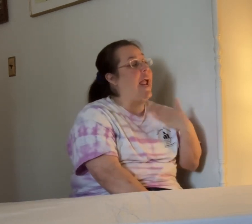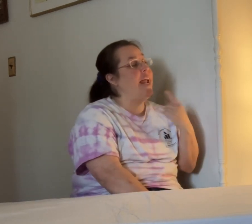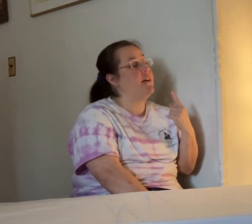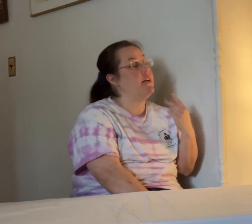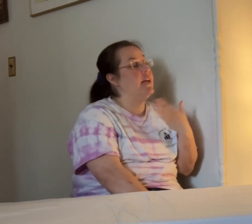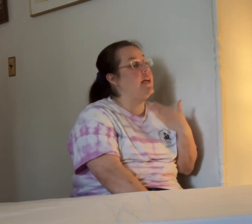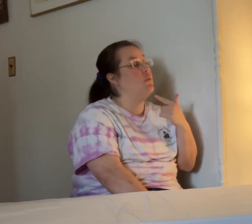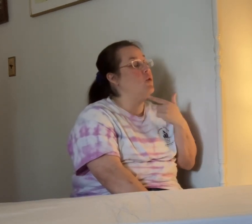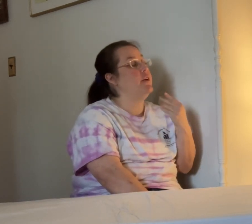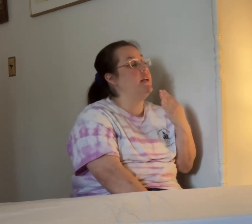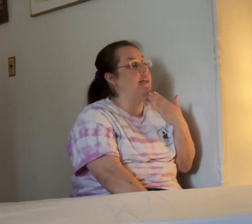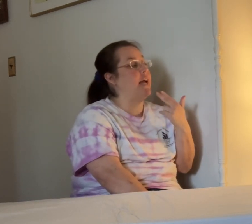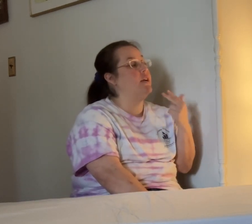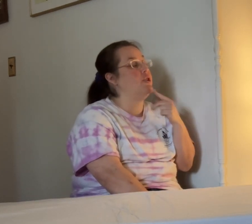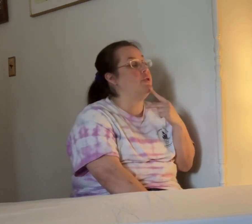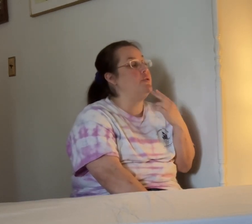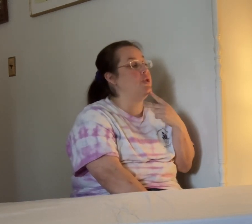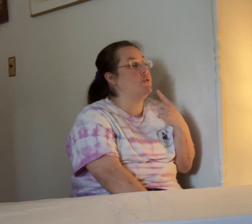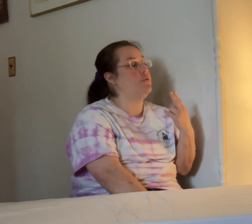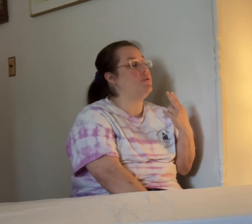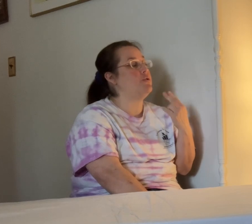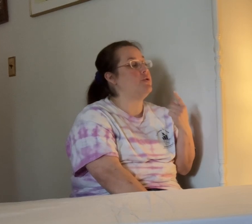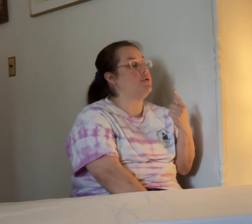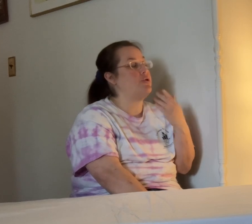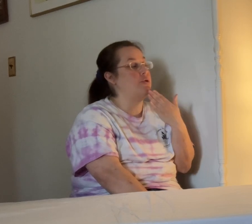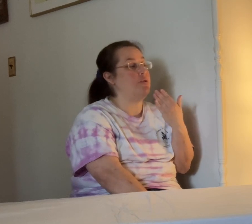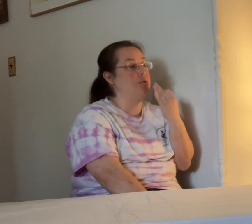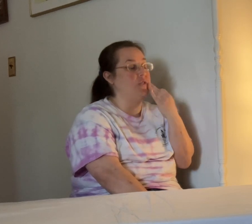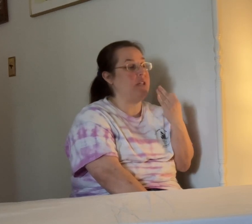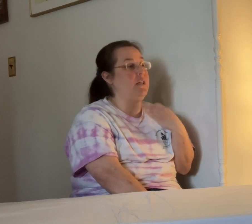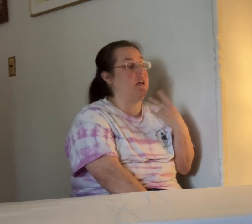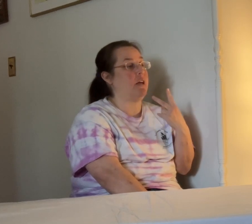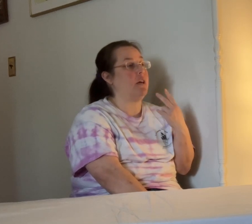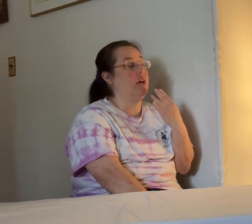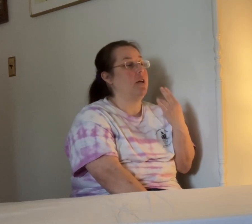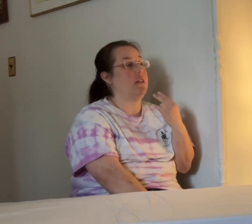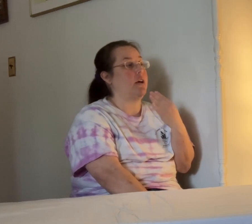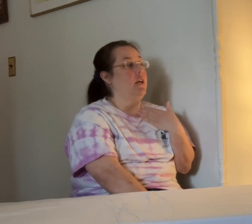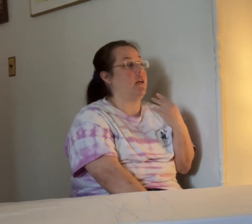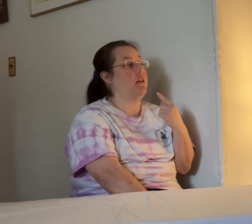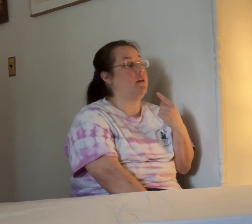And it would get you used to seeing the